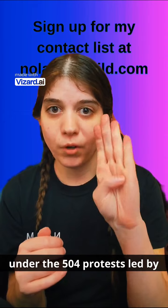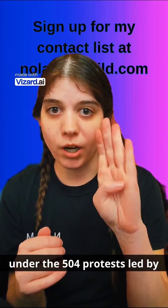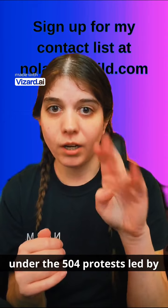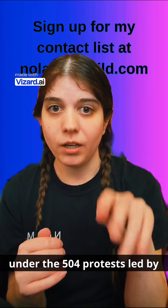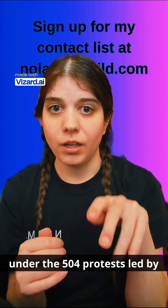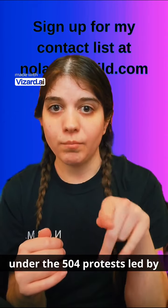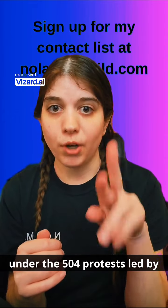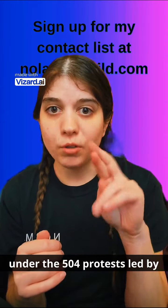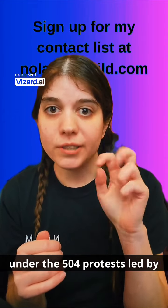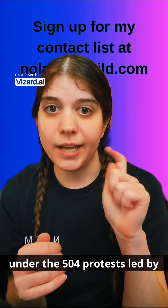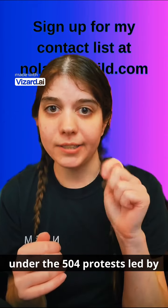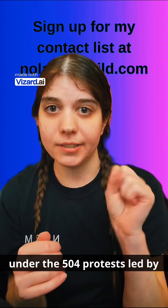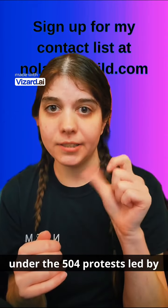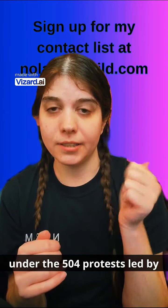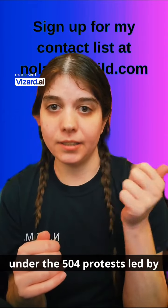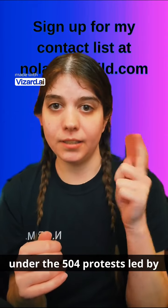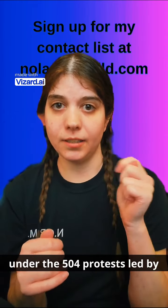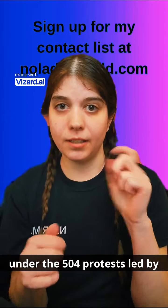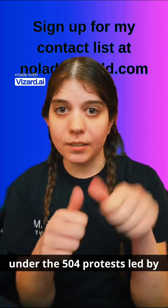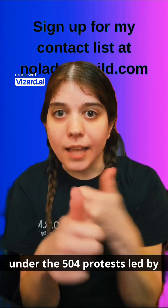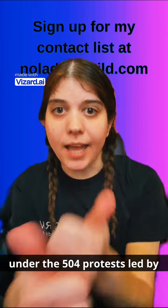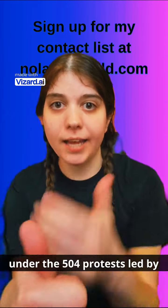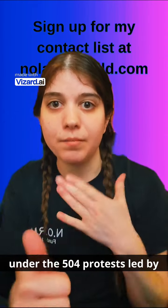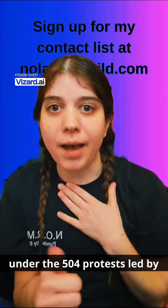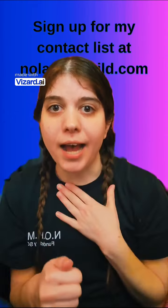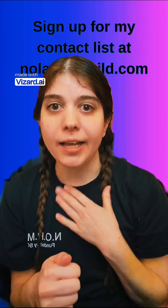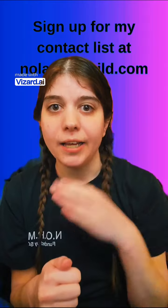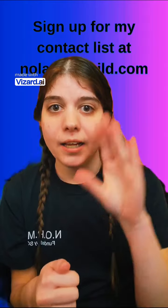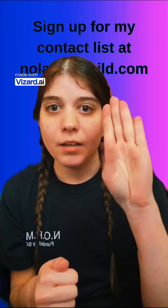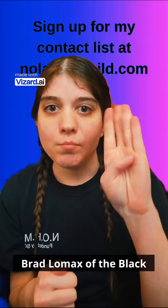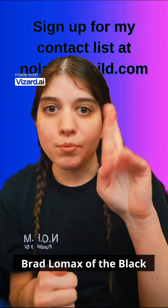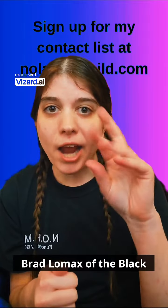504 protests led by Brad